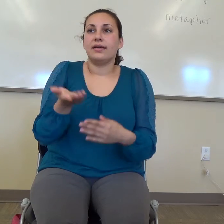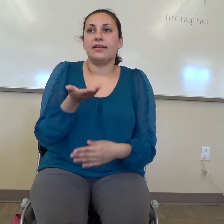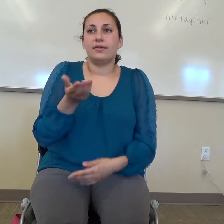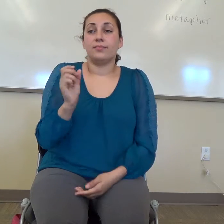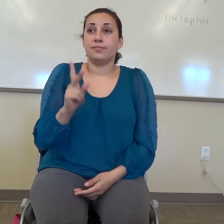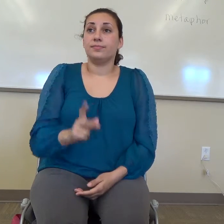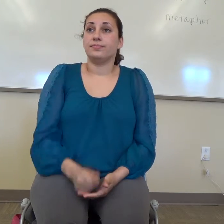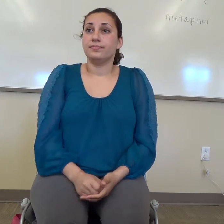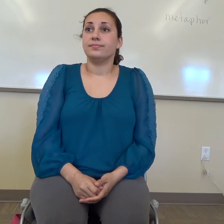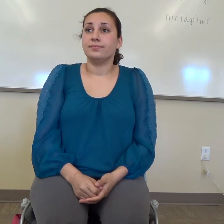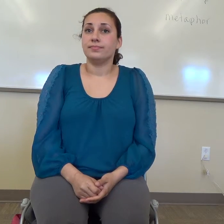you're going to apply it to